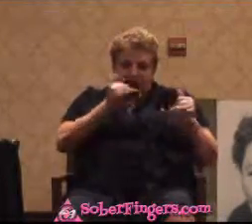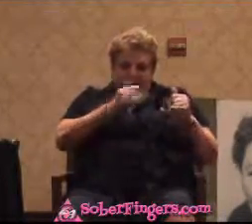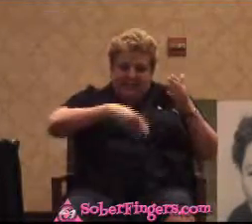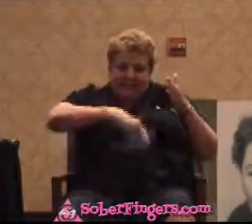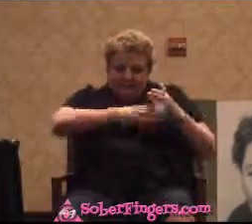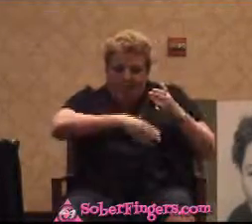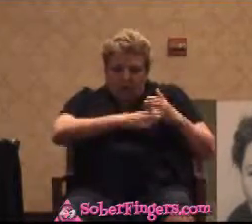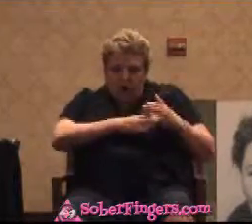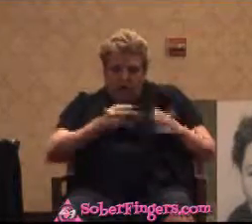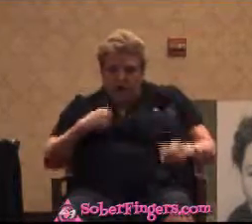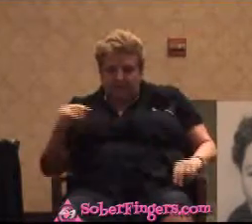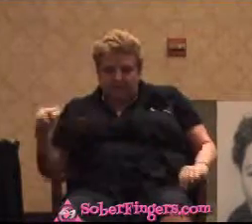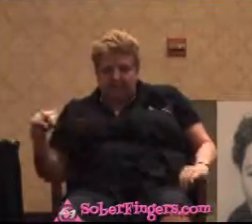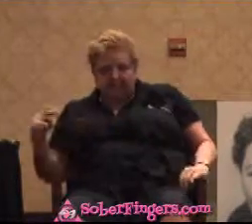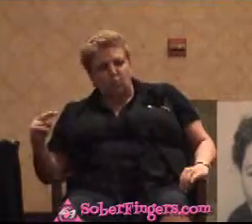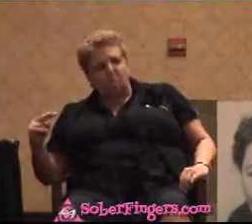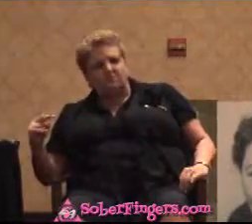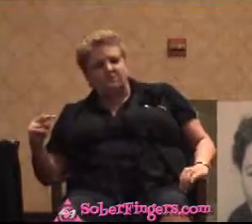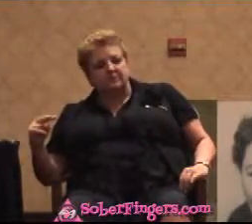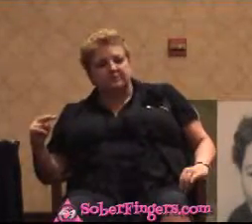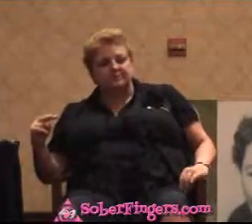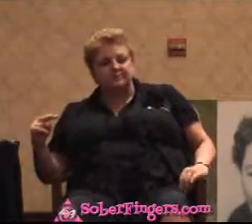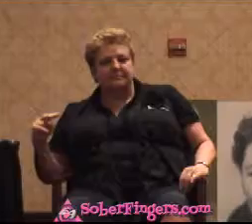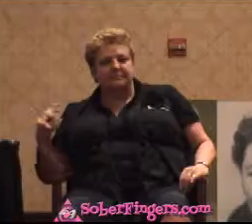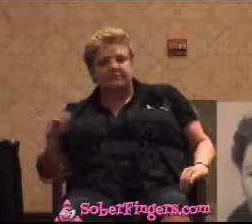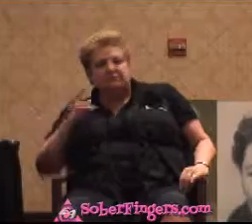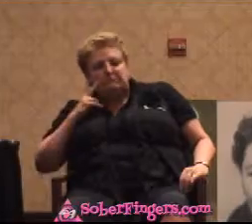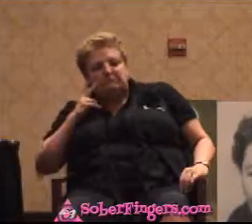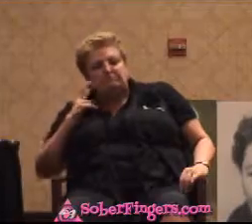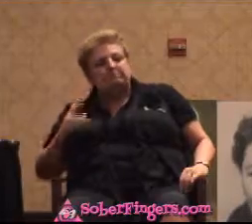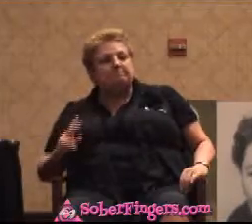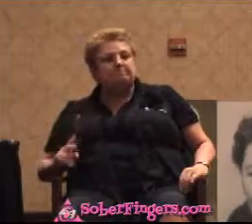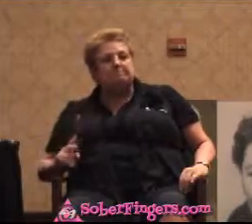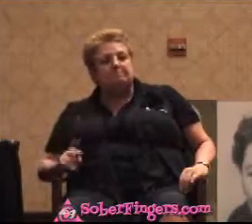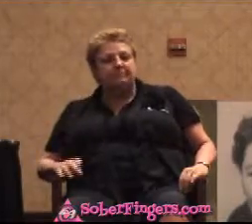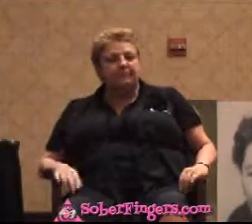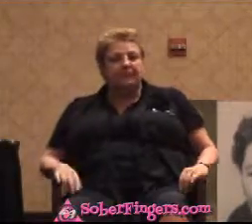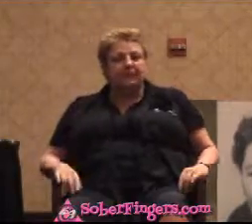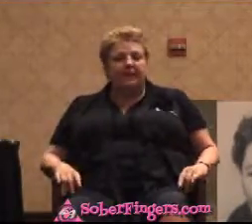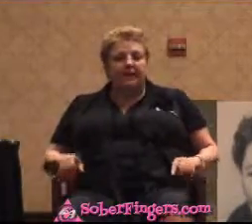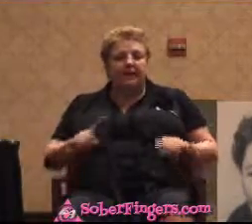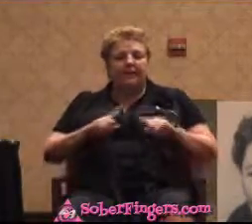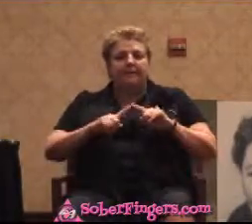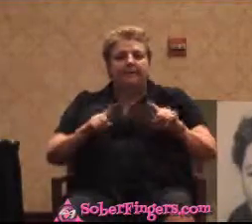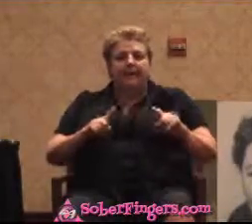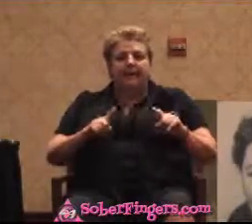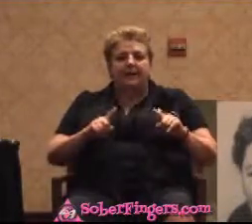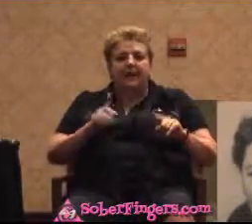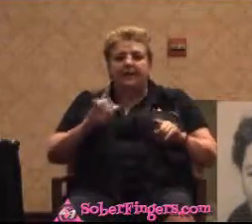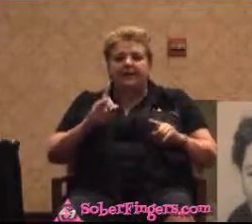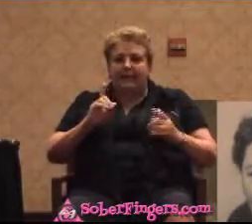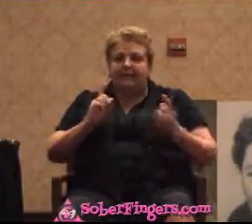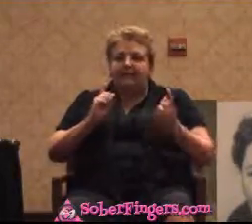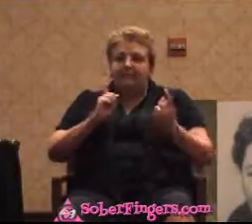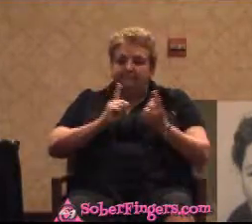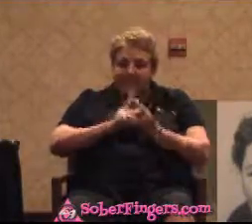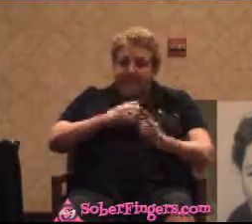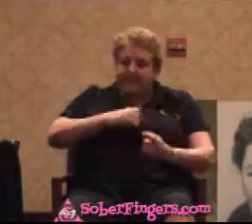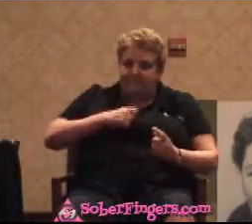field. But I had to see her. But I was able to make my amends to her. And I